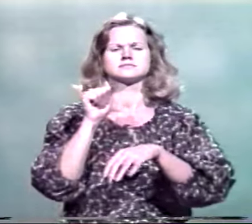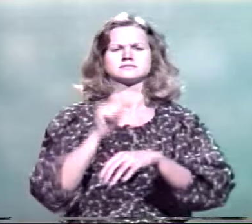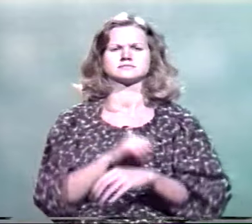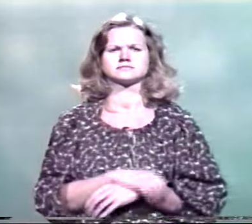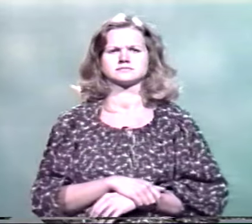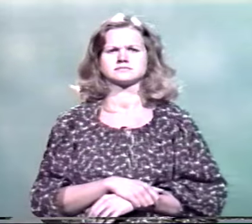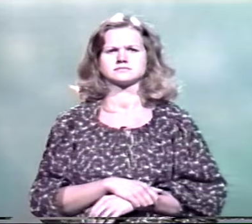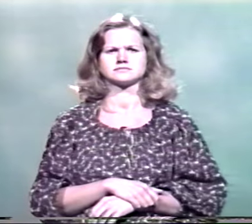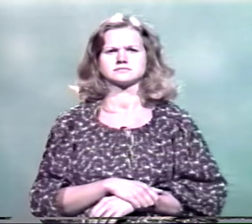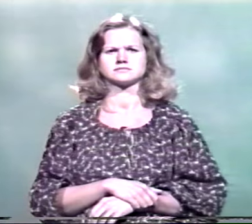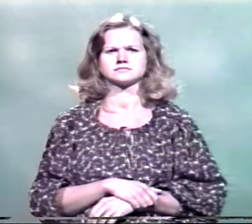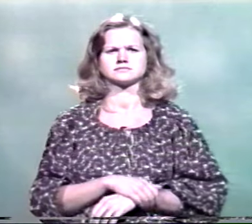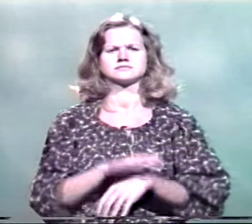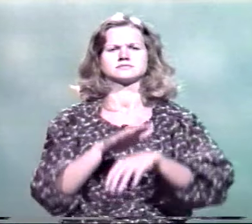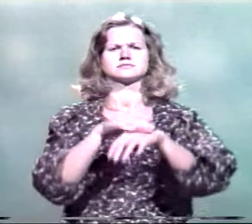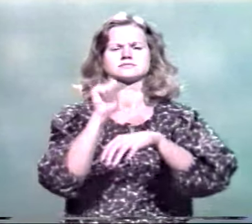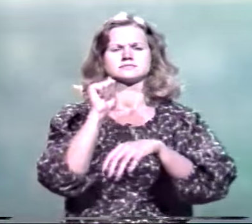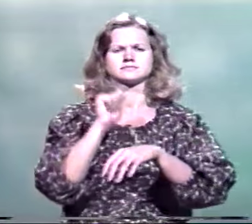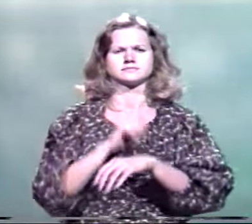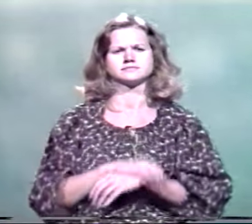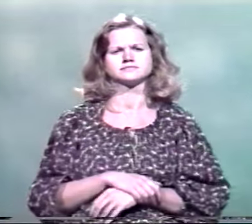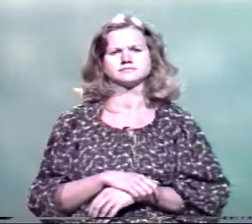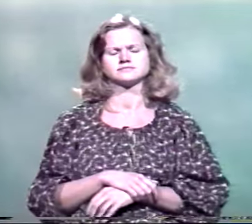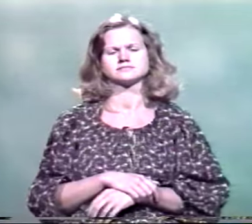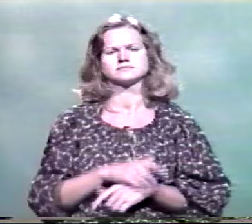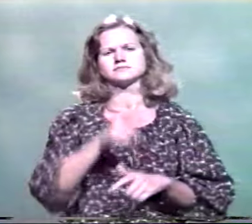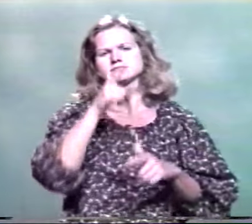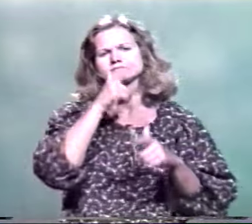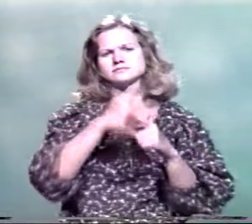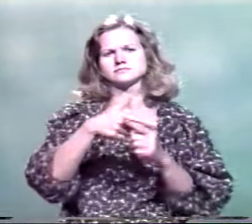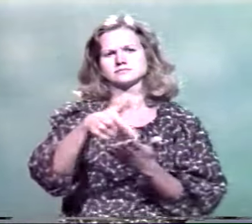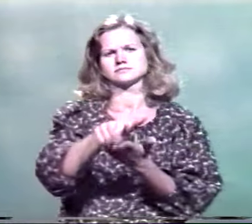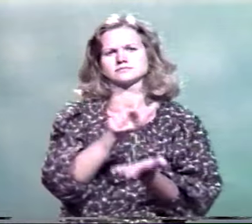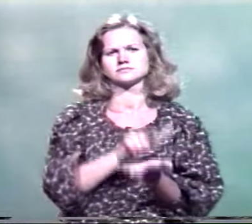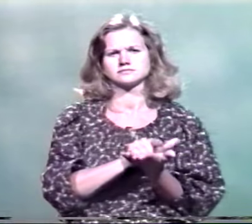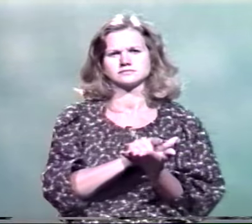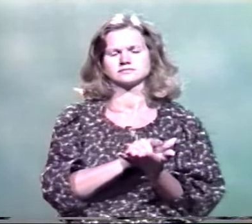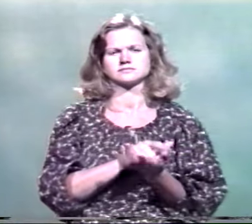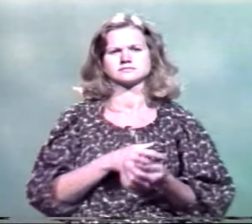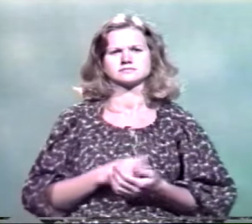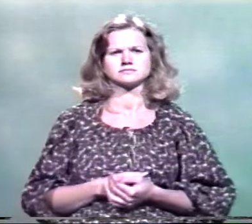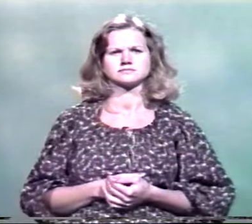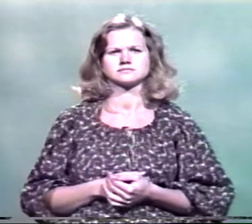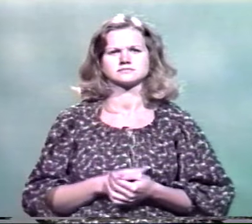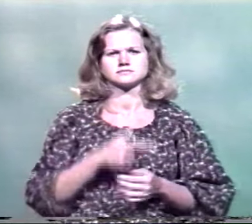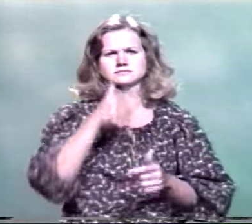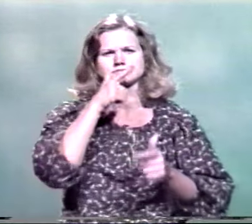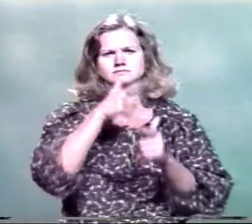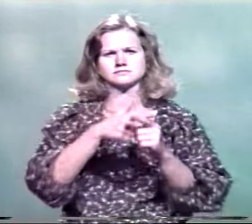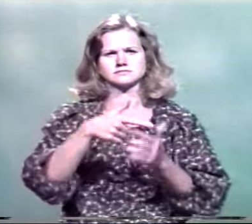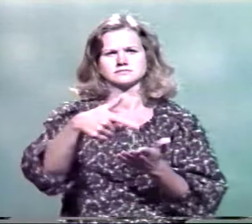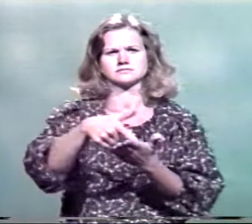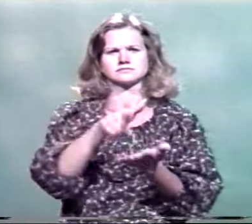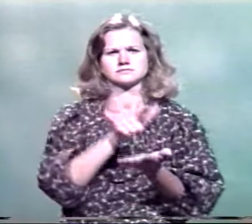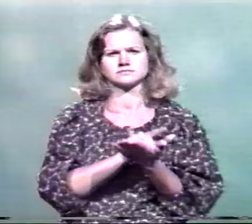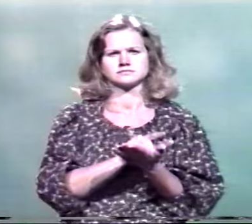to call or summon, sister-in-law,